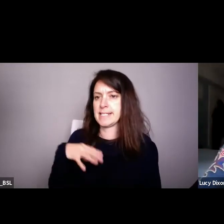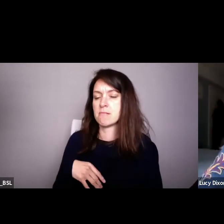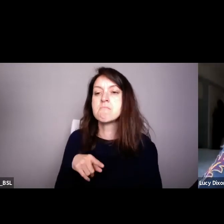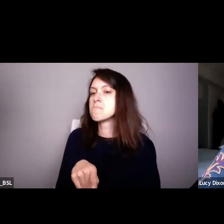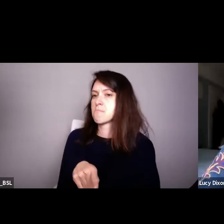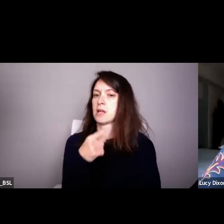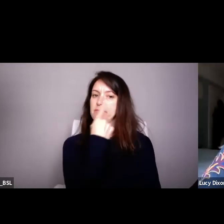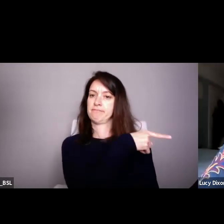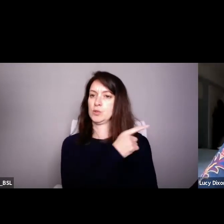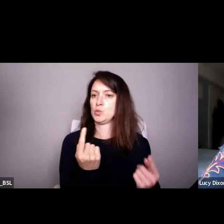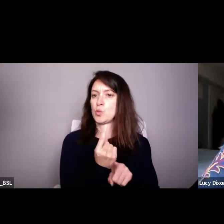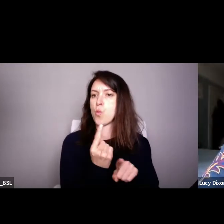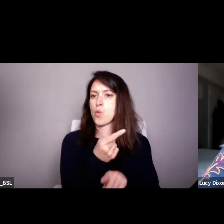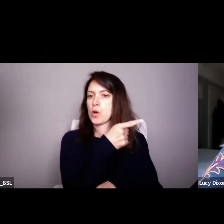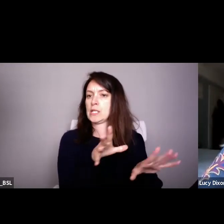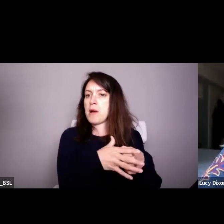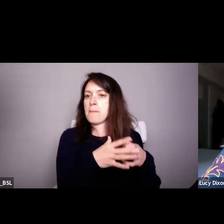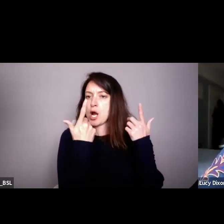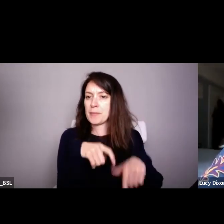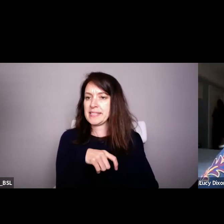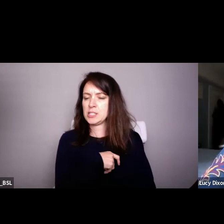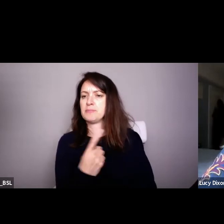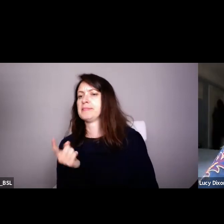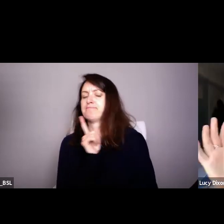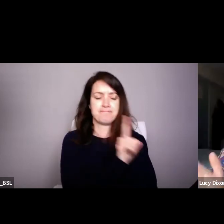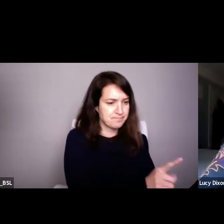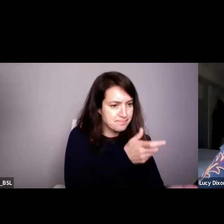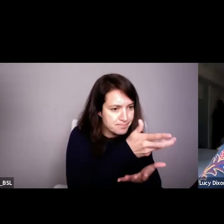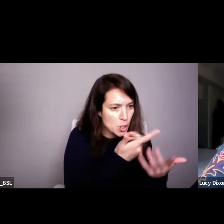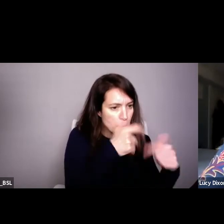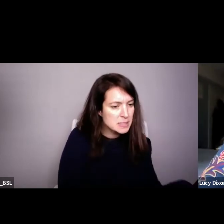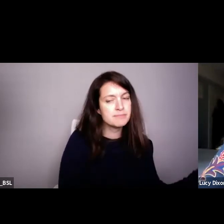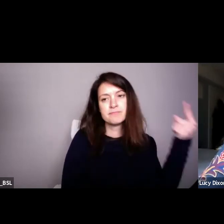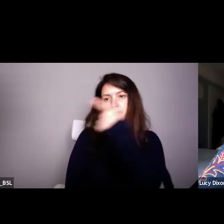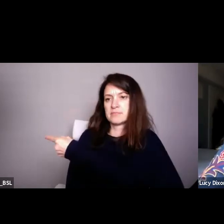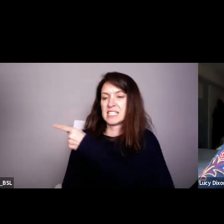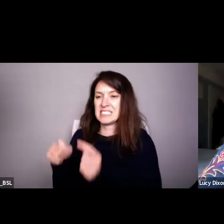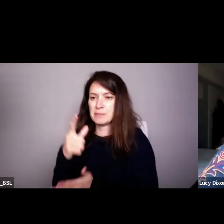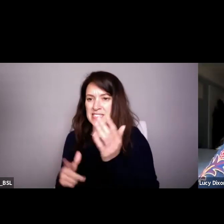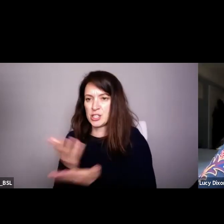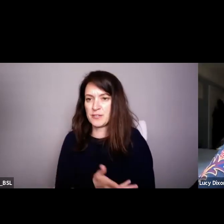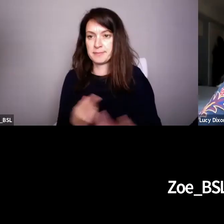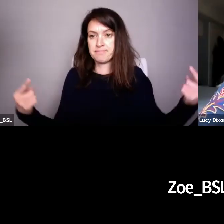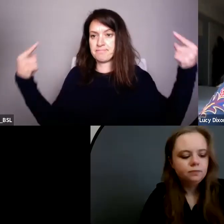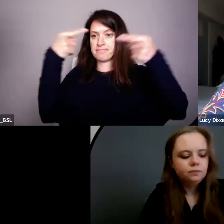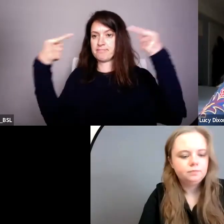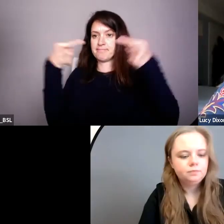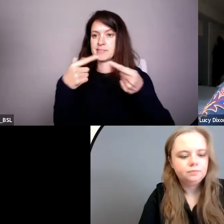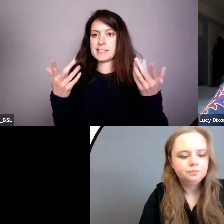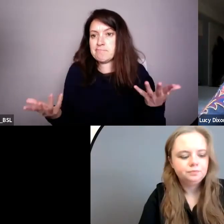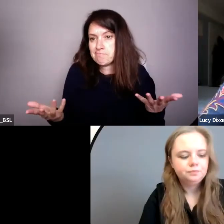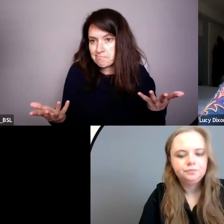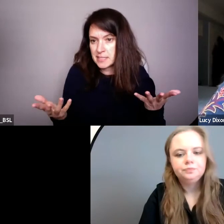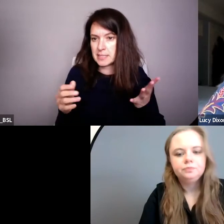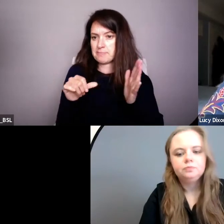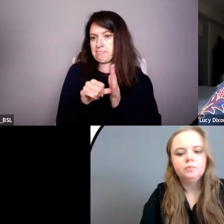is an accommodation issue. And I spoke to accommodation about this, and they said, well, this is a disability services issue. So I think that